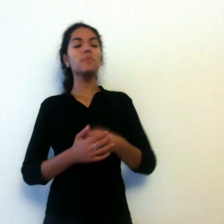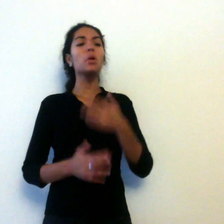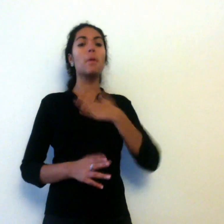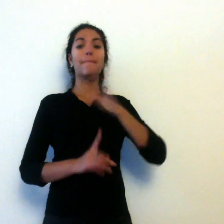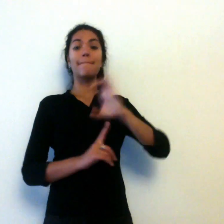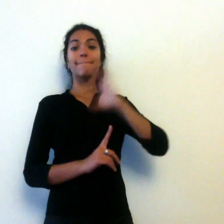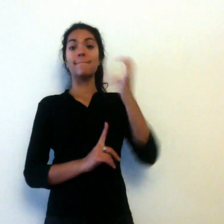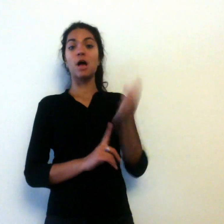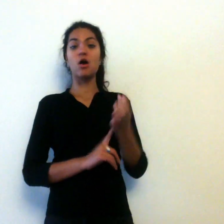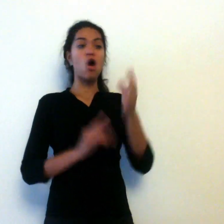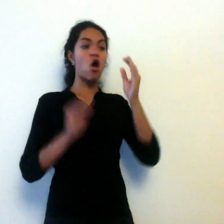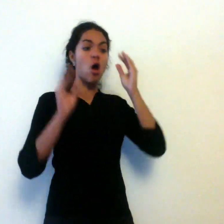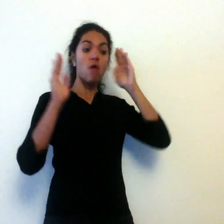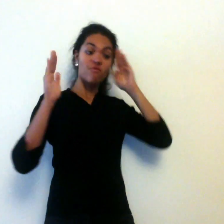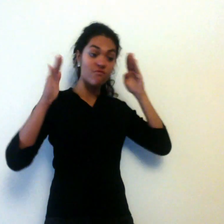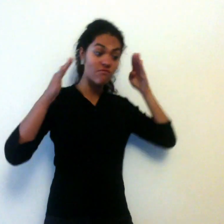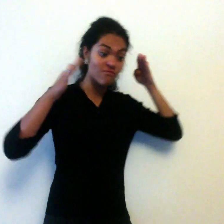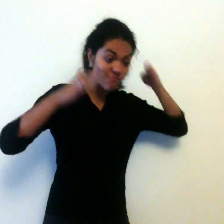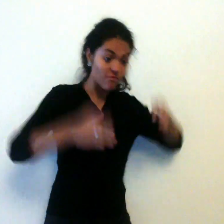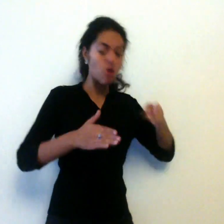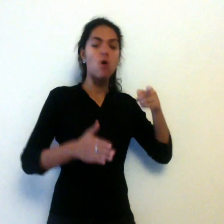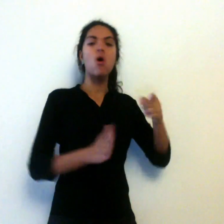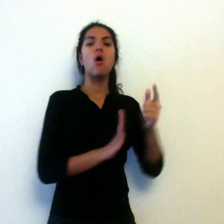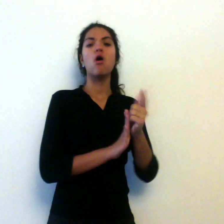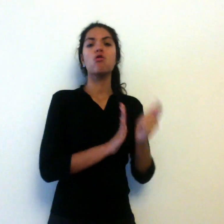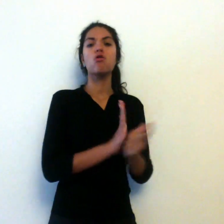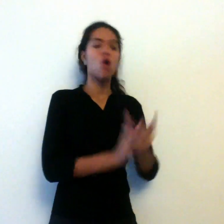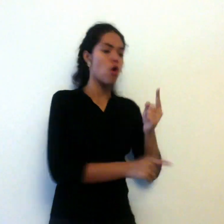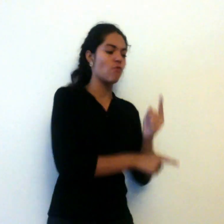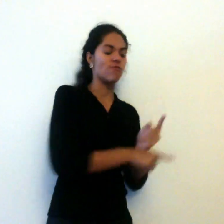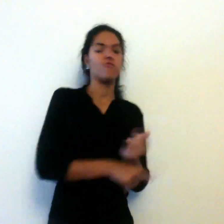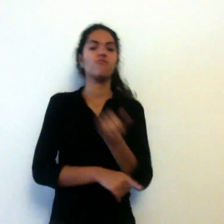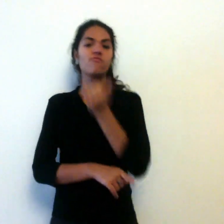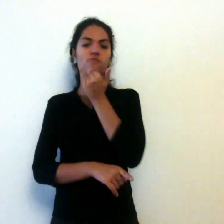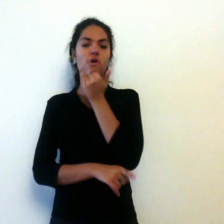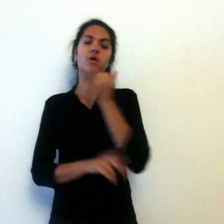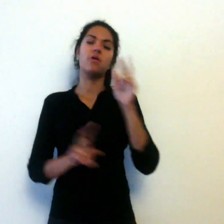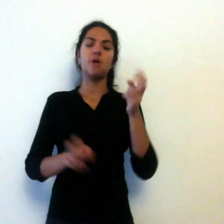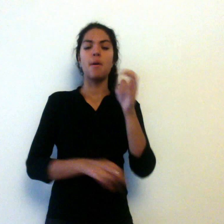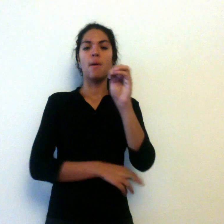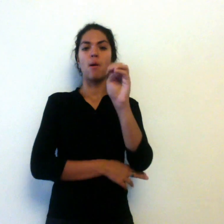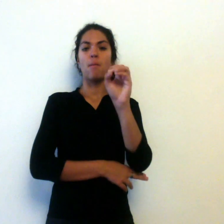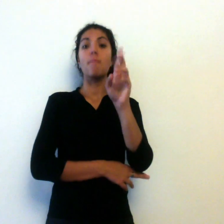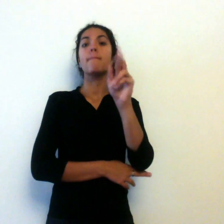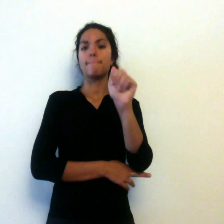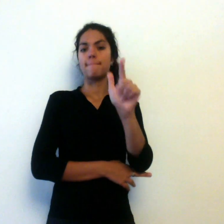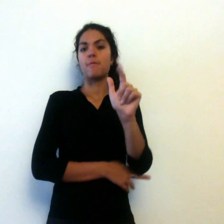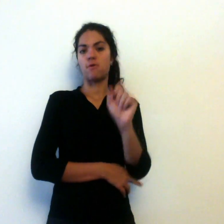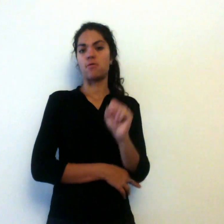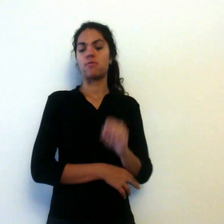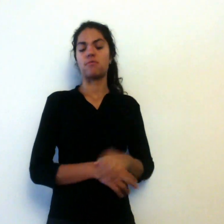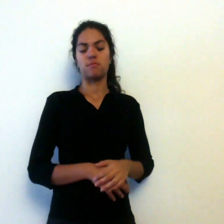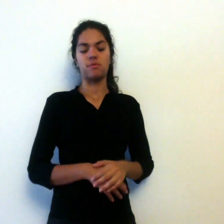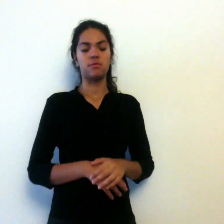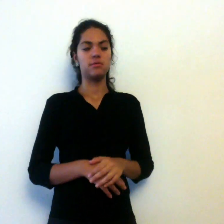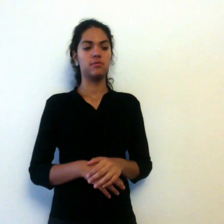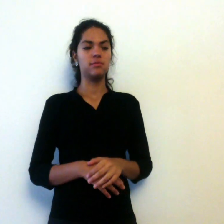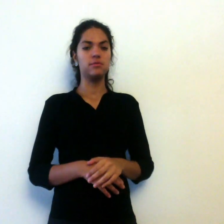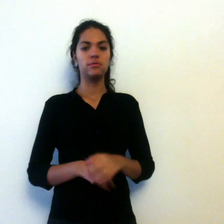a univocity of feeling. The whole culture believed in a moral uprightness to a certain extent. I would